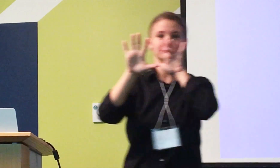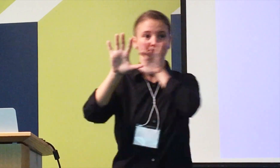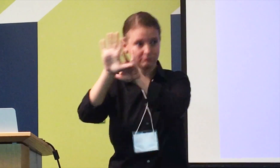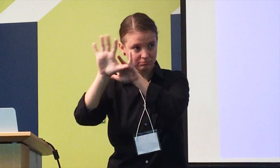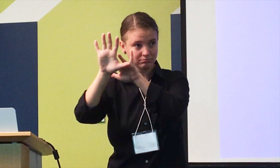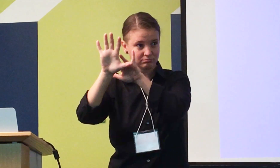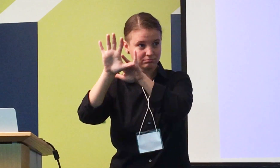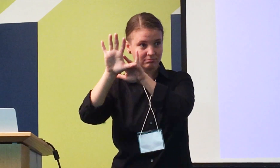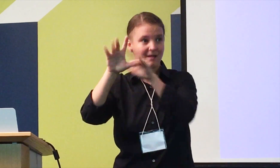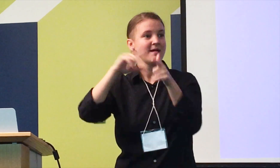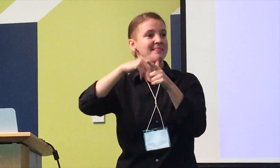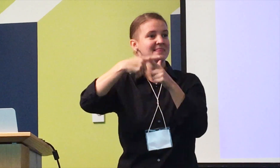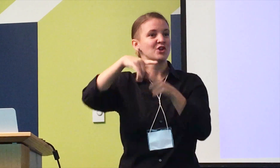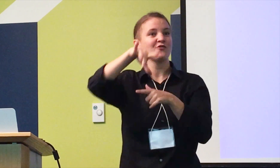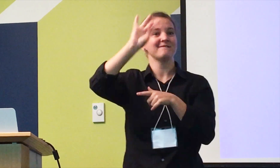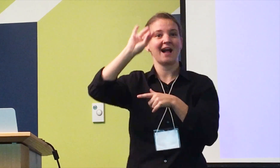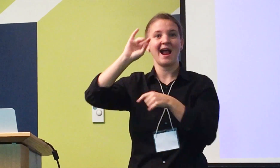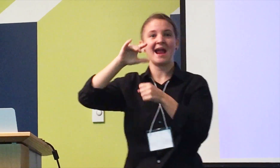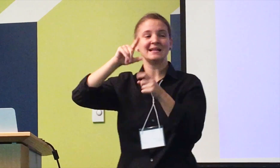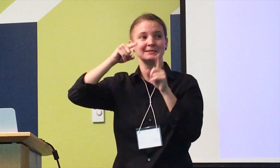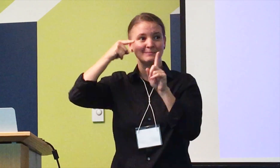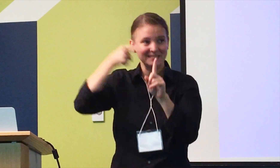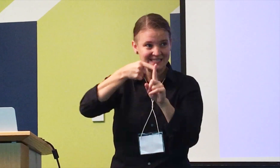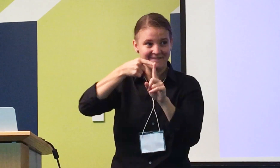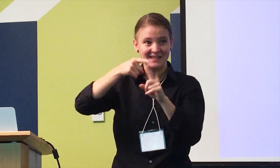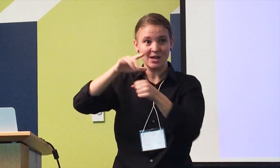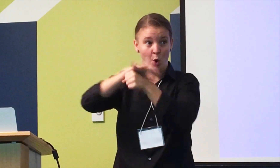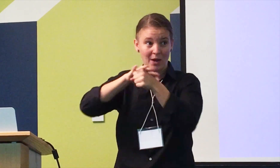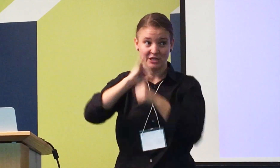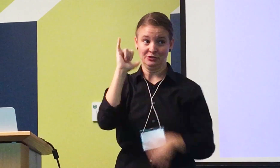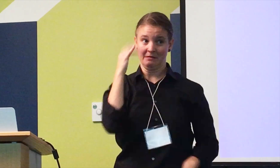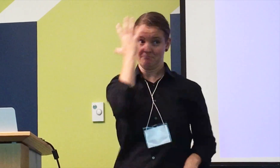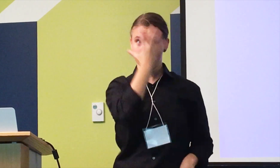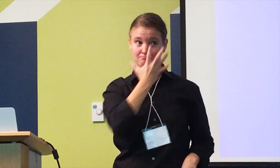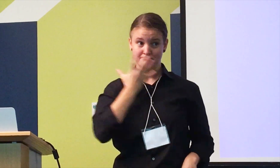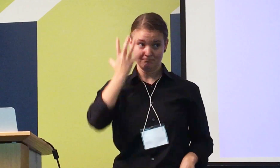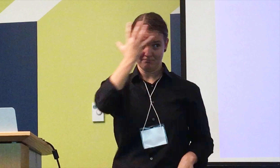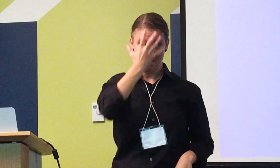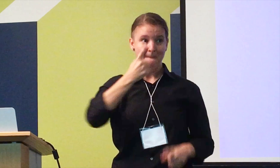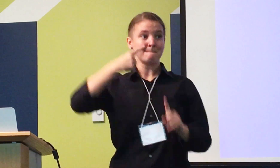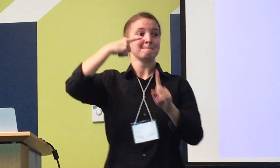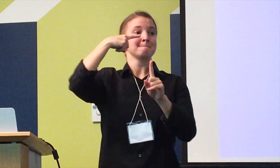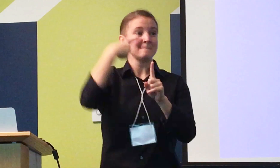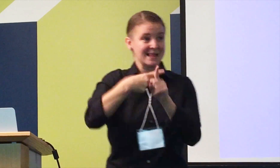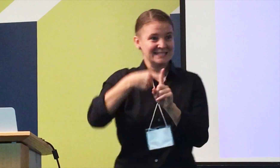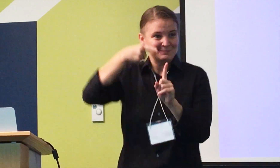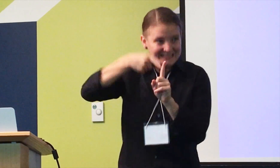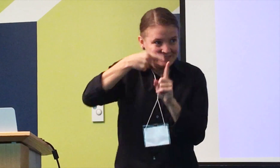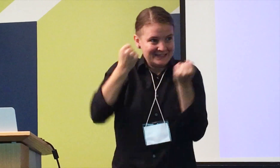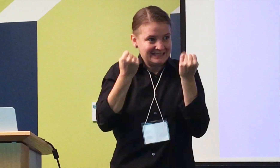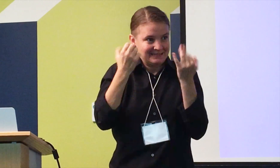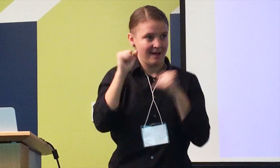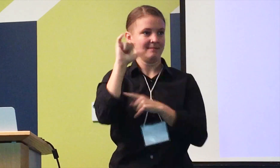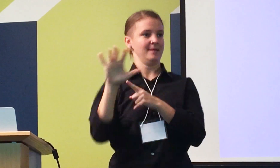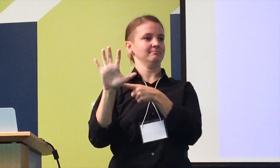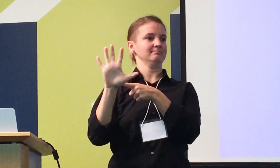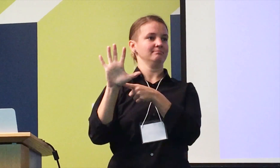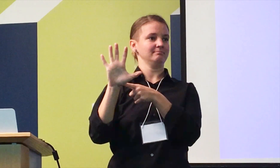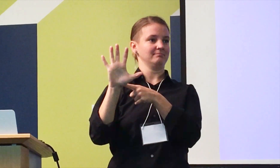you would get father. And you could then choose the hand shape that I've just shown, the 5 hand shape, if you will. And just by